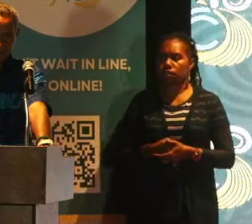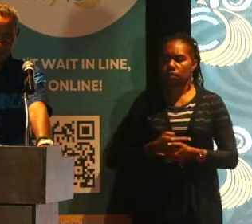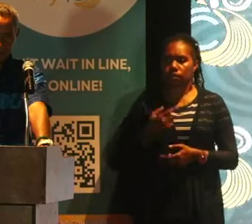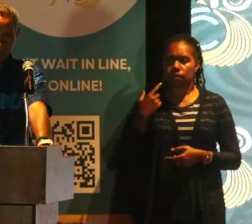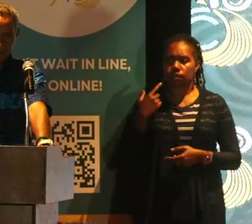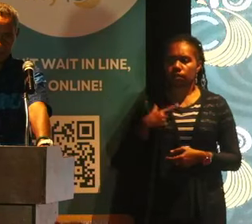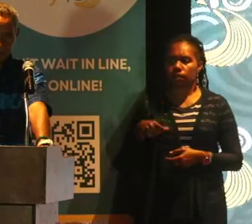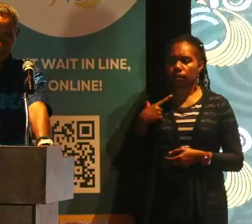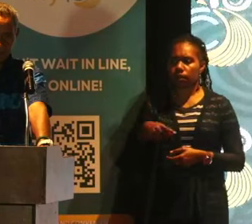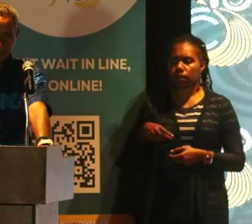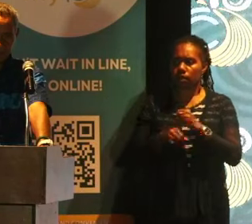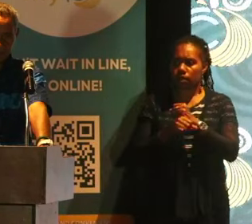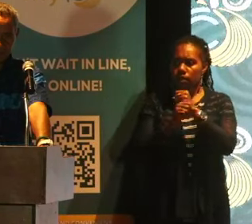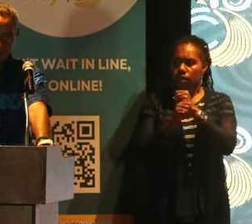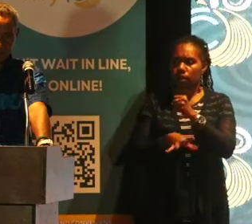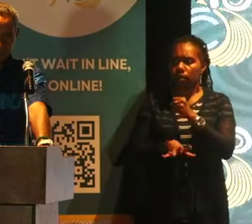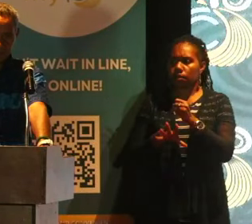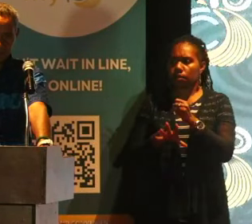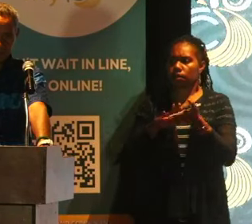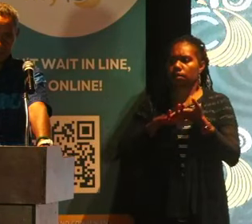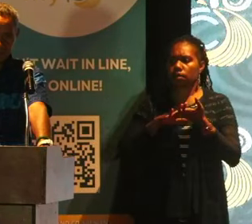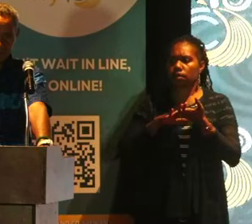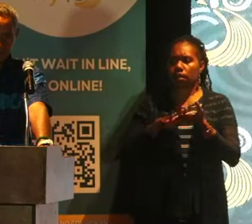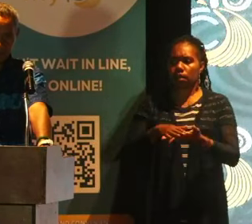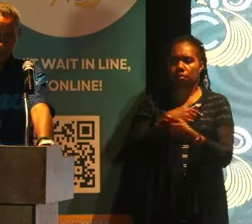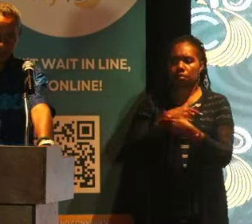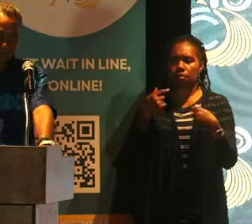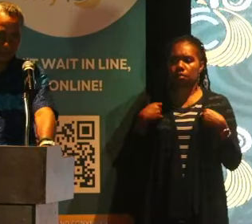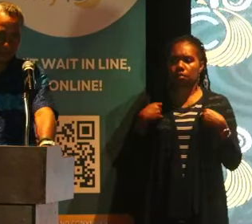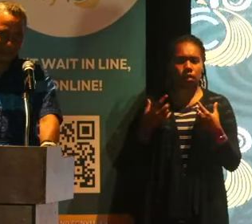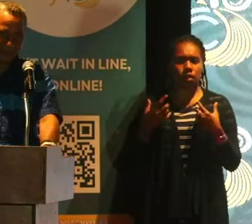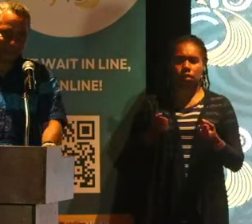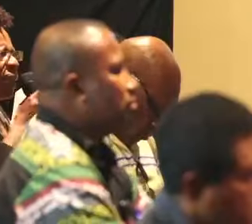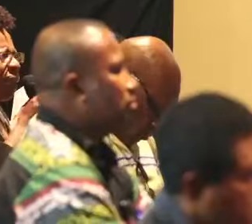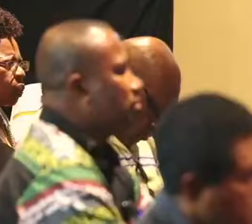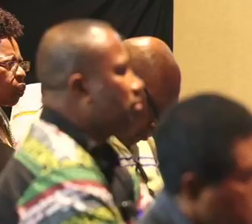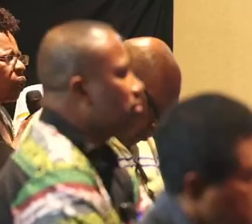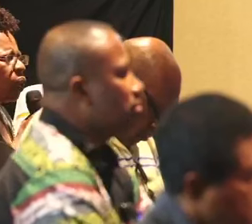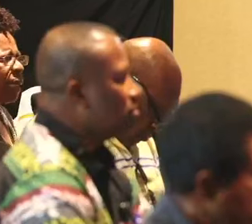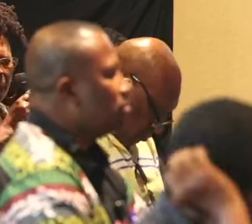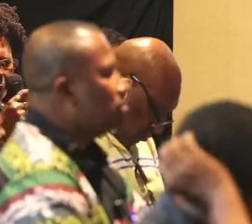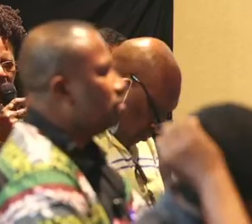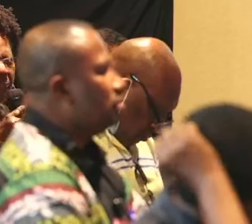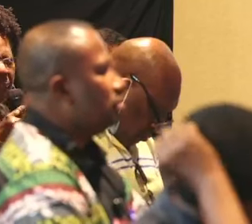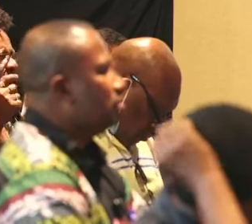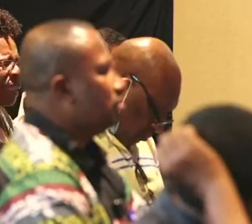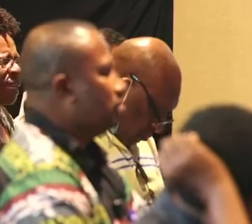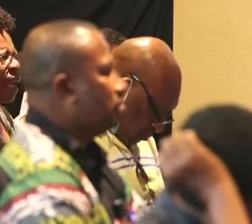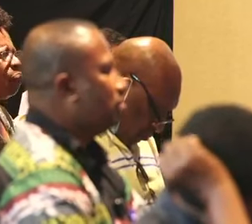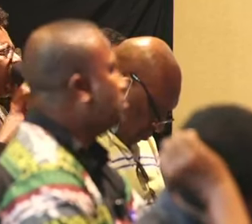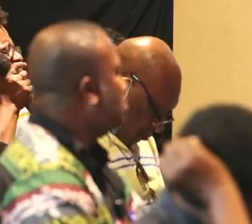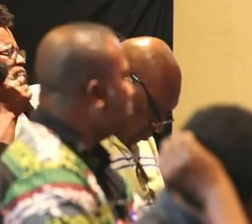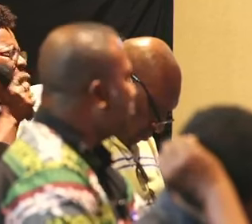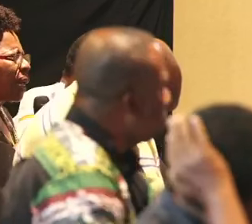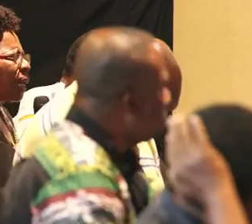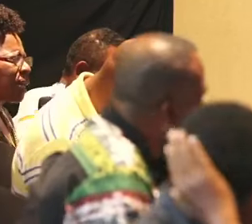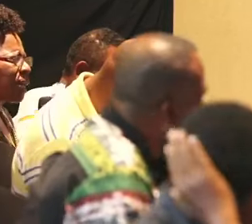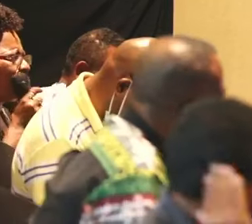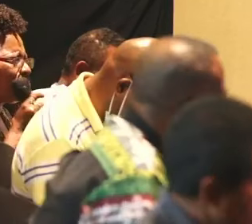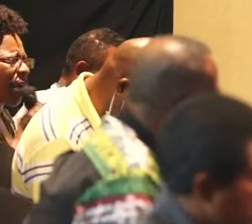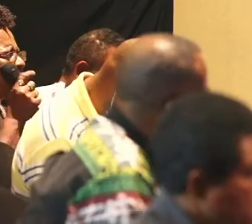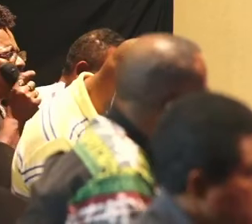government, he come long cooperative, yeah? Anywhere. And me go away. So, in a bit of talk, legal, now, and this is the right time when me plus